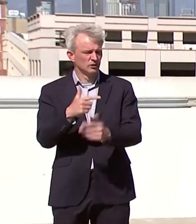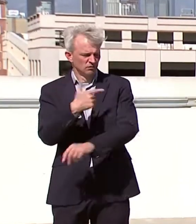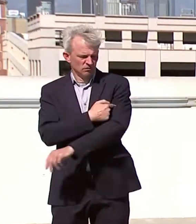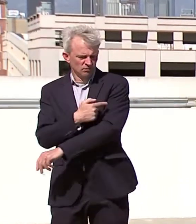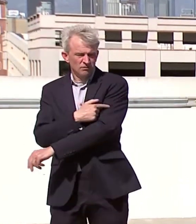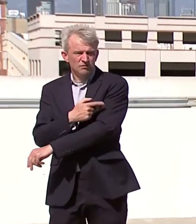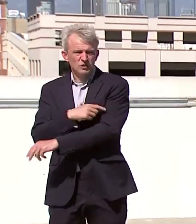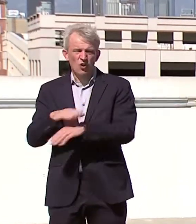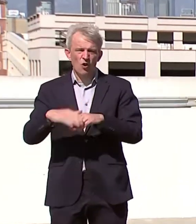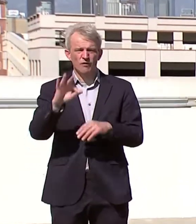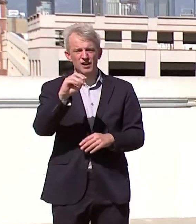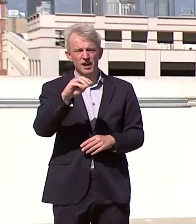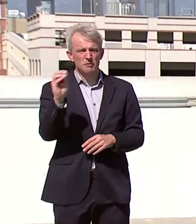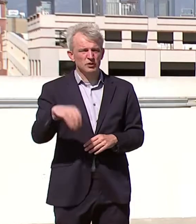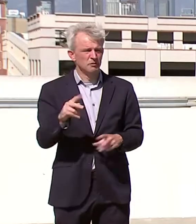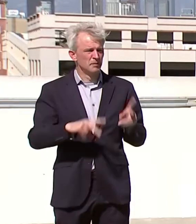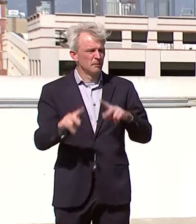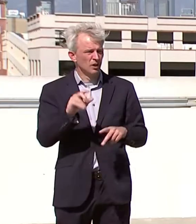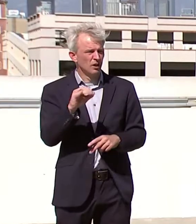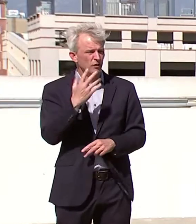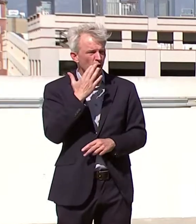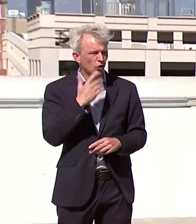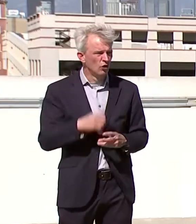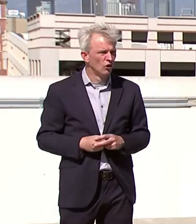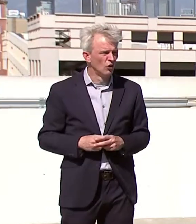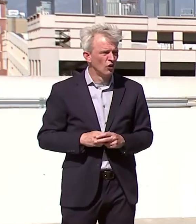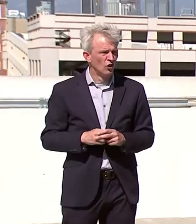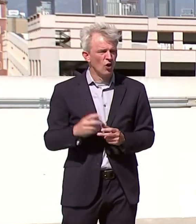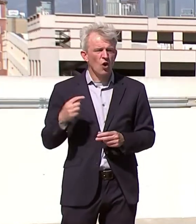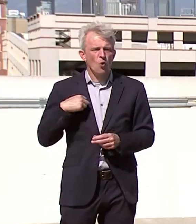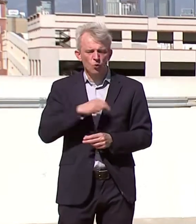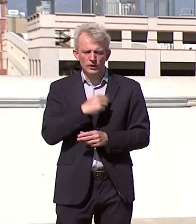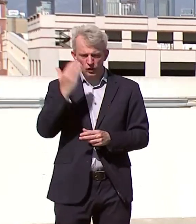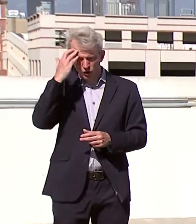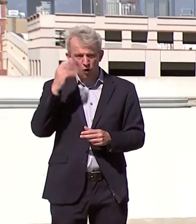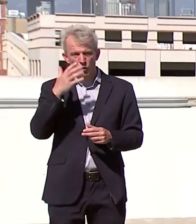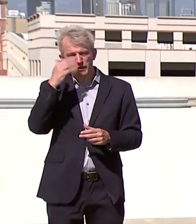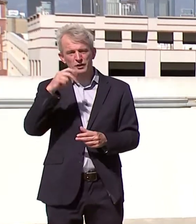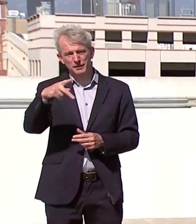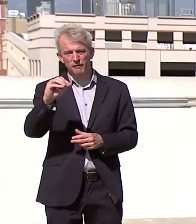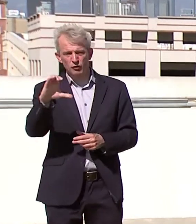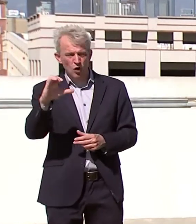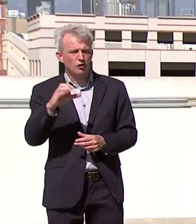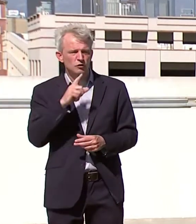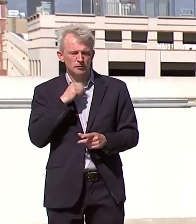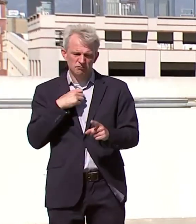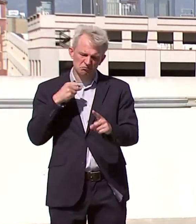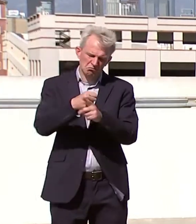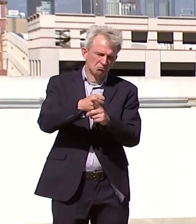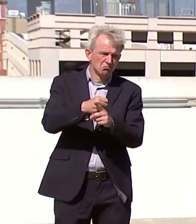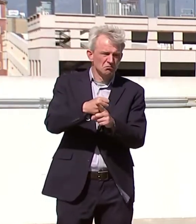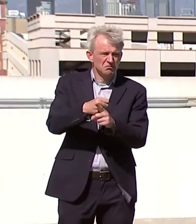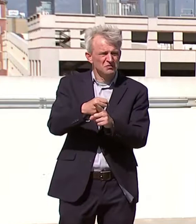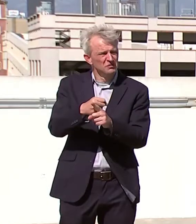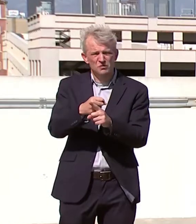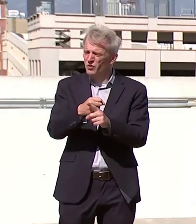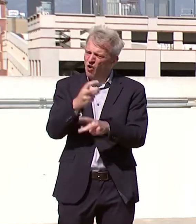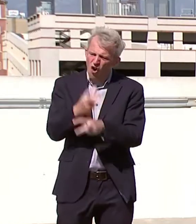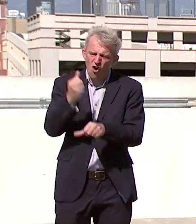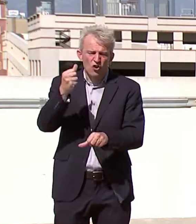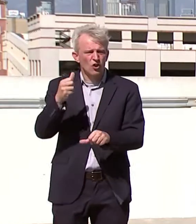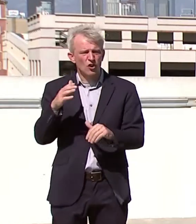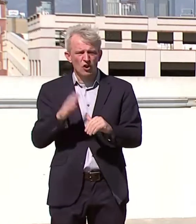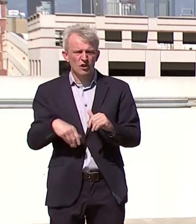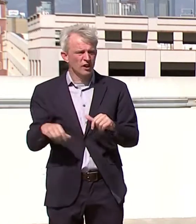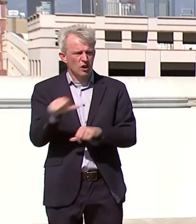color. And this matters because we know people of color have been disproportionately impacted. And so I want to speak to trust. I've said there's the four T's to